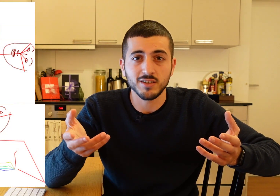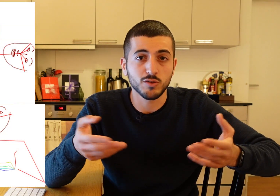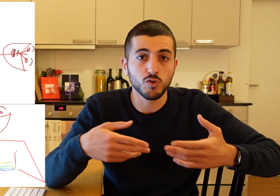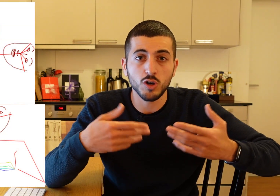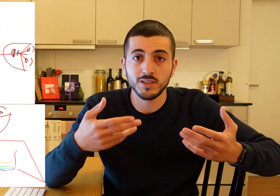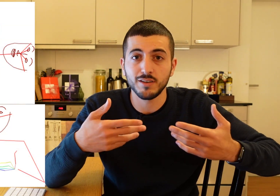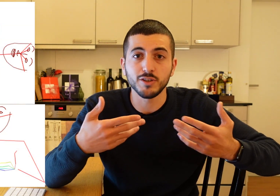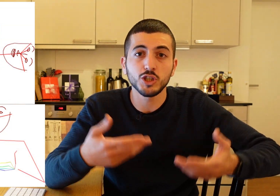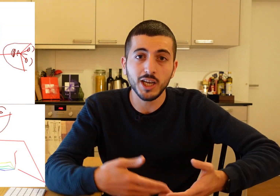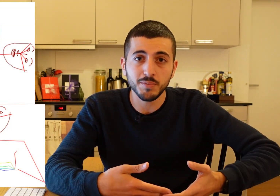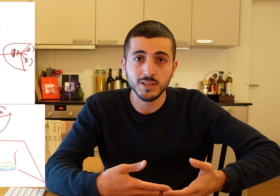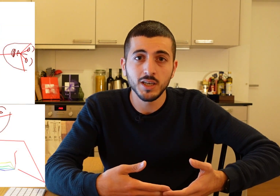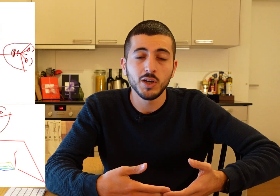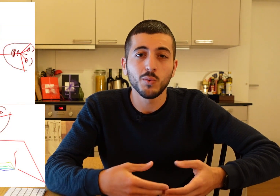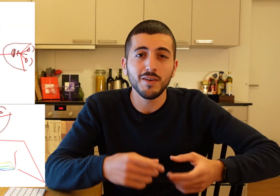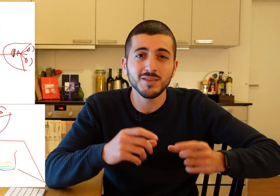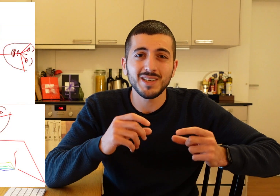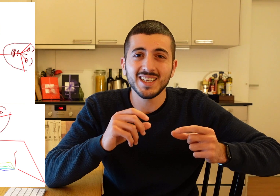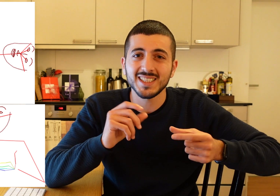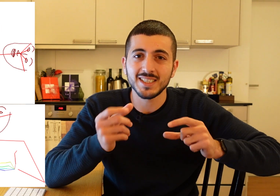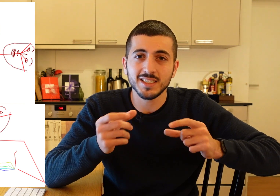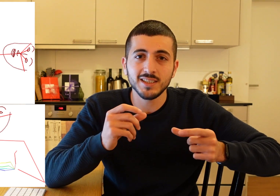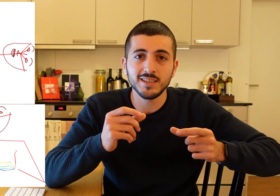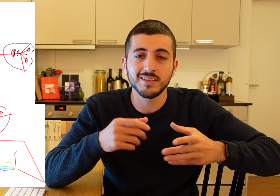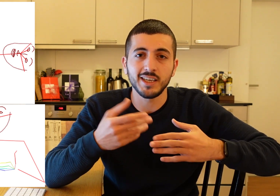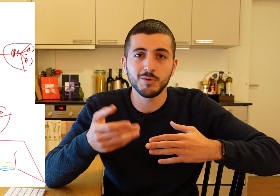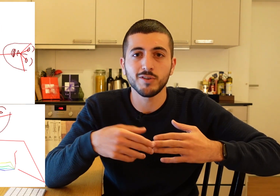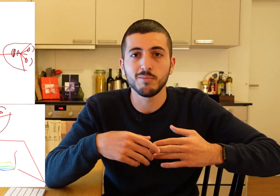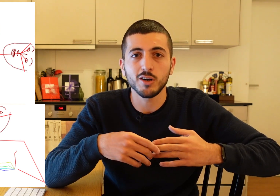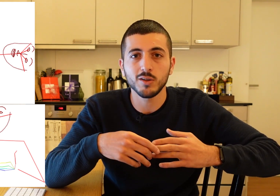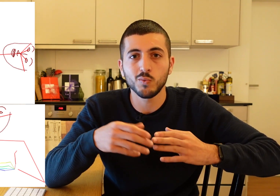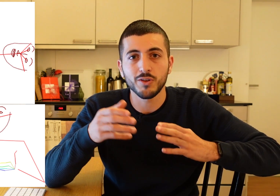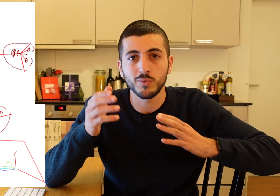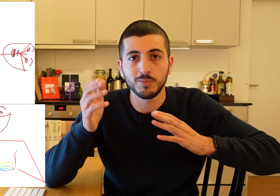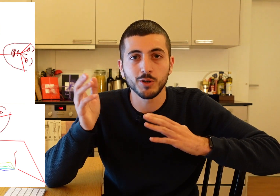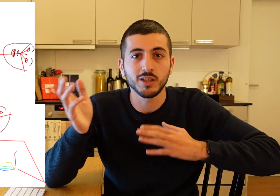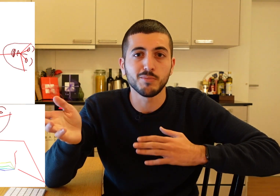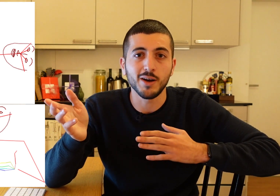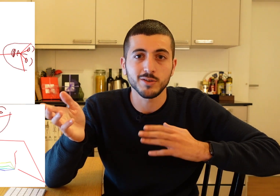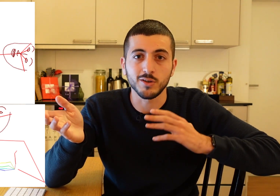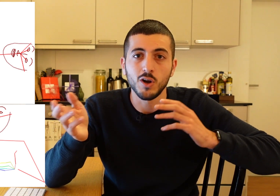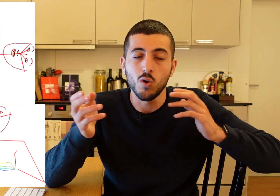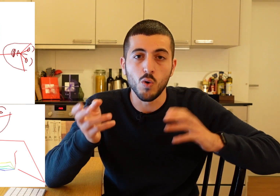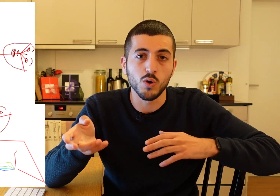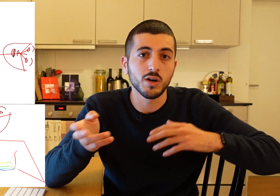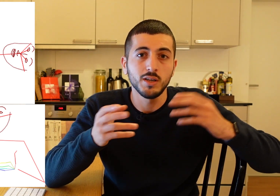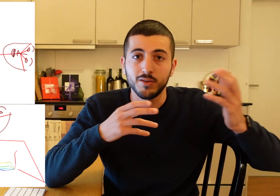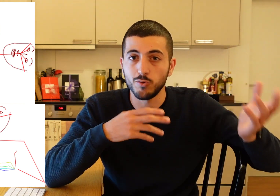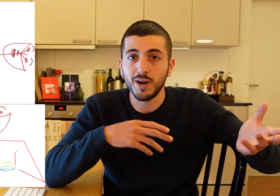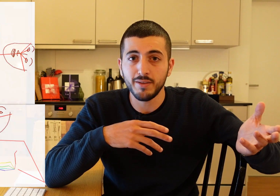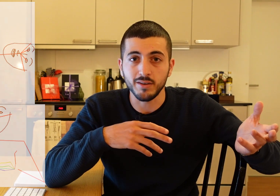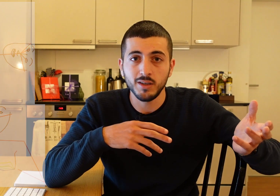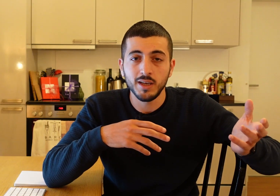Canvas draws different shapes, we have some inconsistencies in the input for the model, whether we put it in the browser or